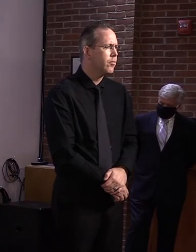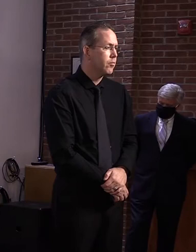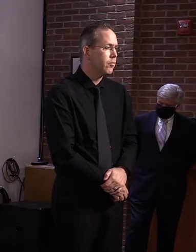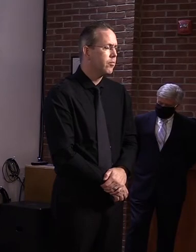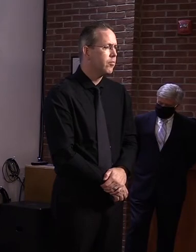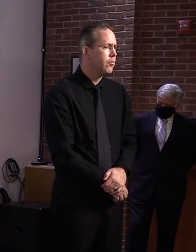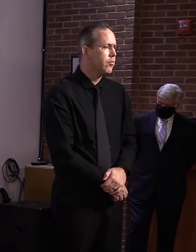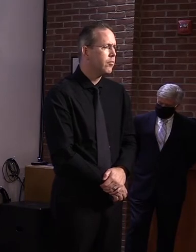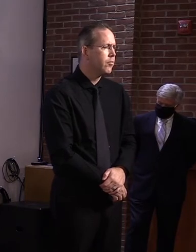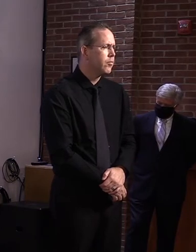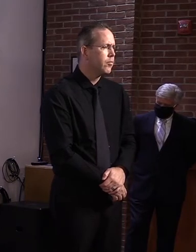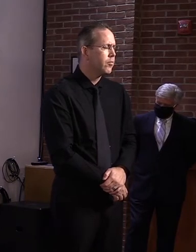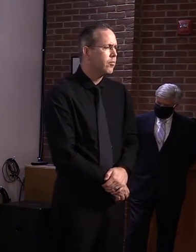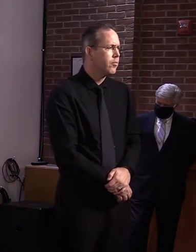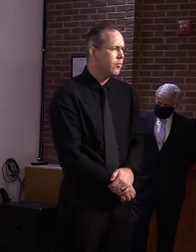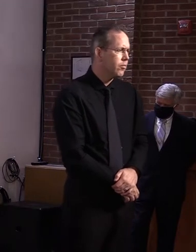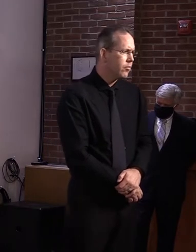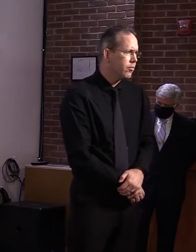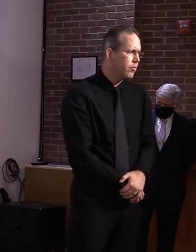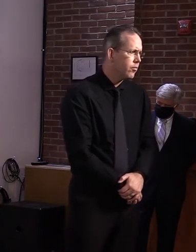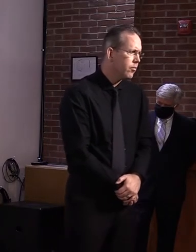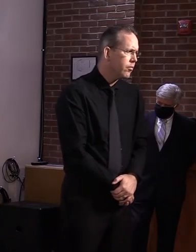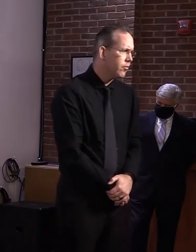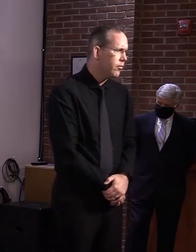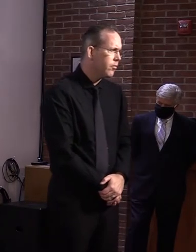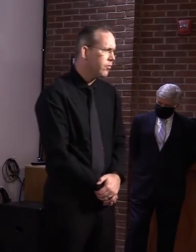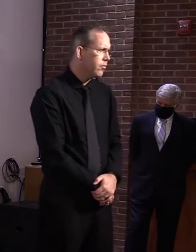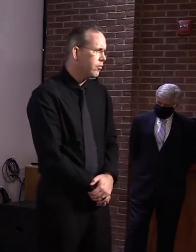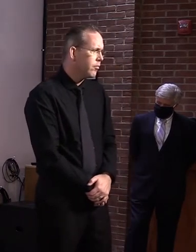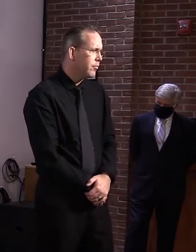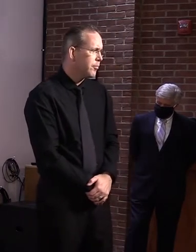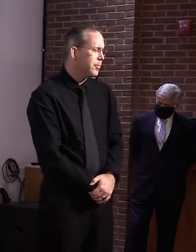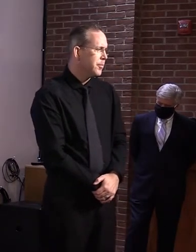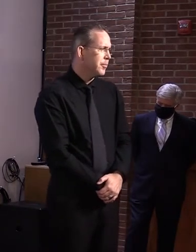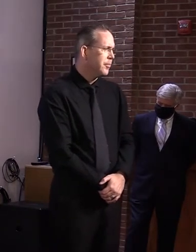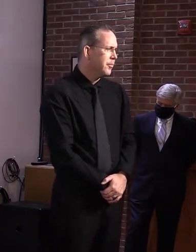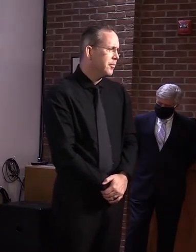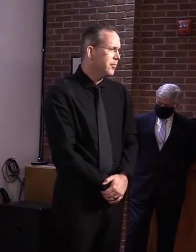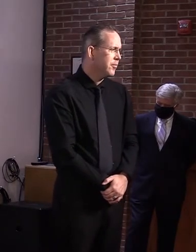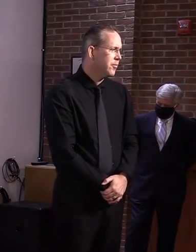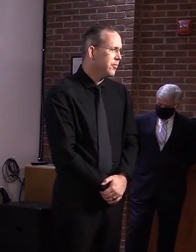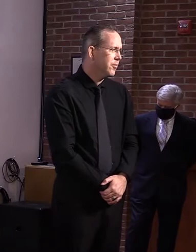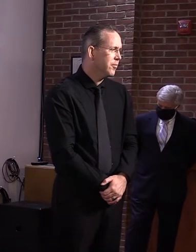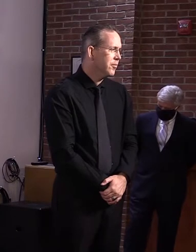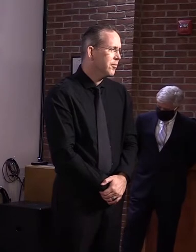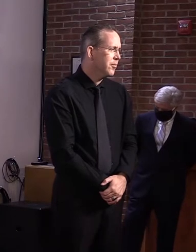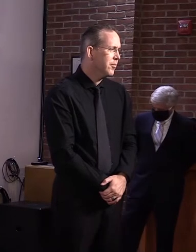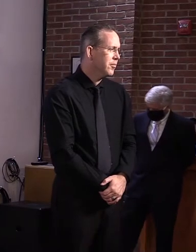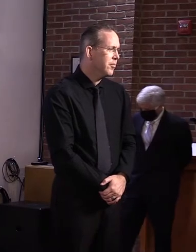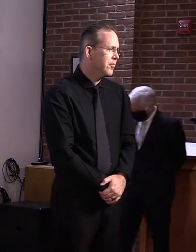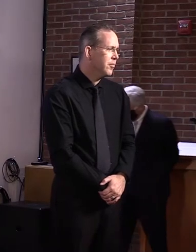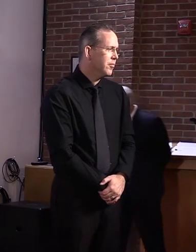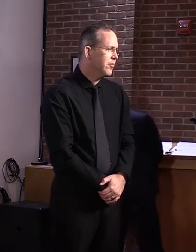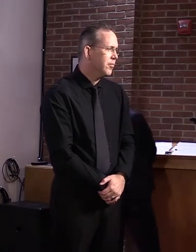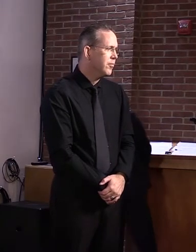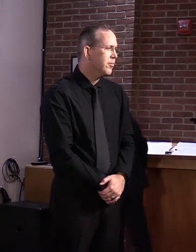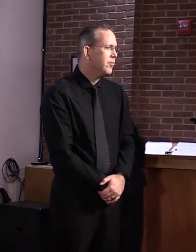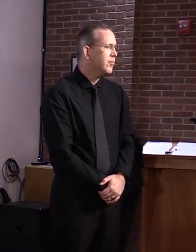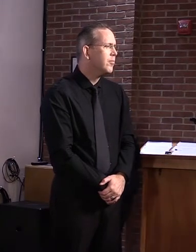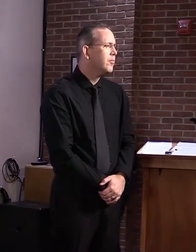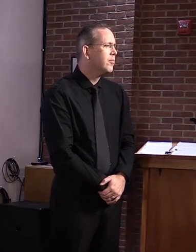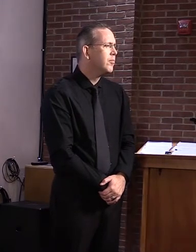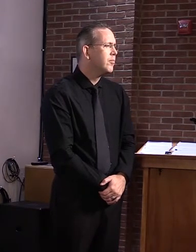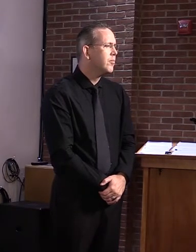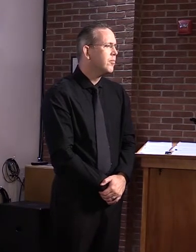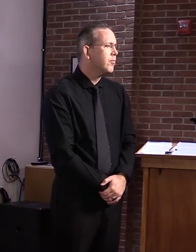how much of that decision is being driven by the financial situations of many of these institutions, and if they don't have students returning to campus,